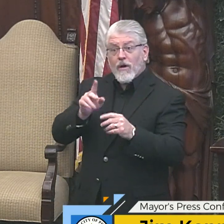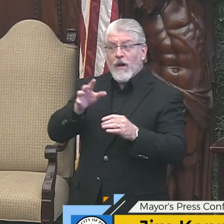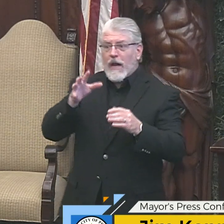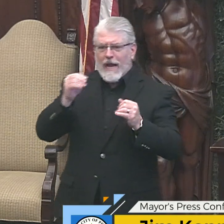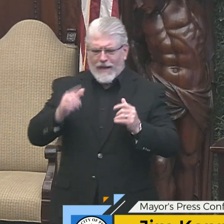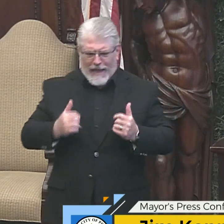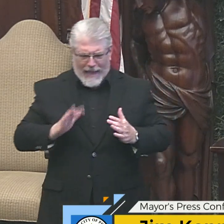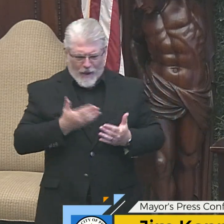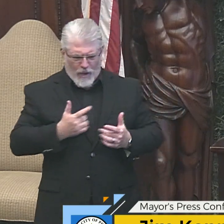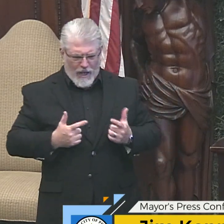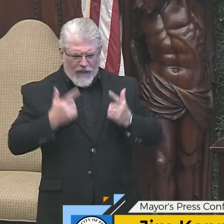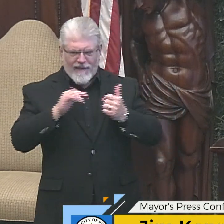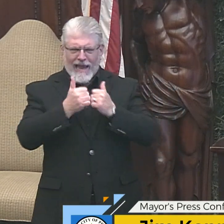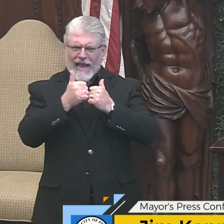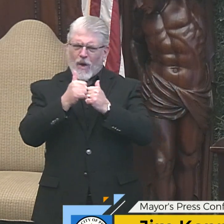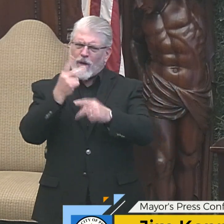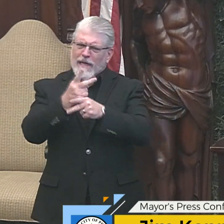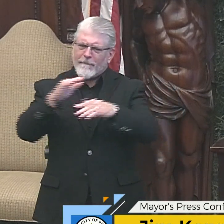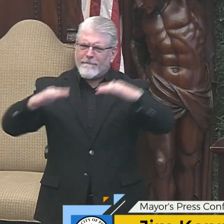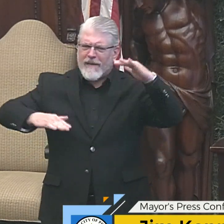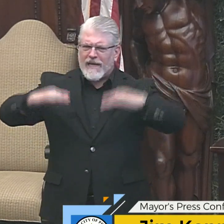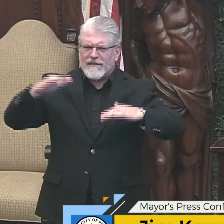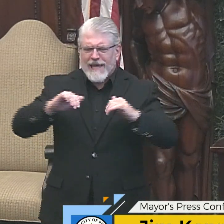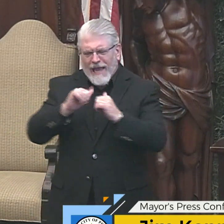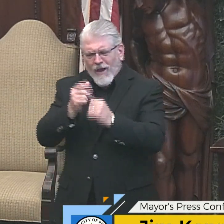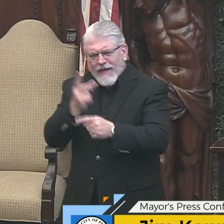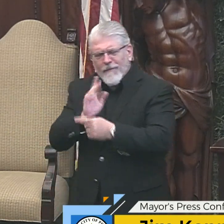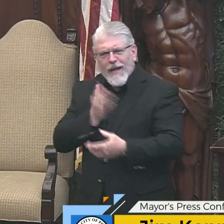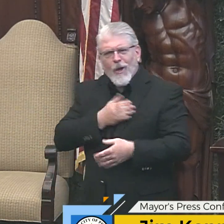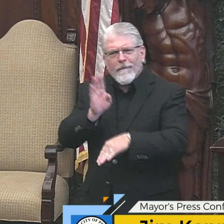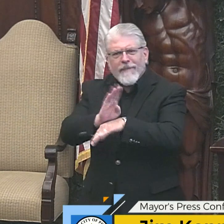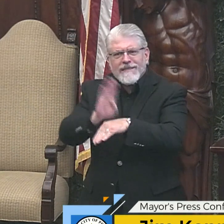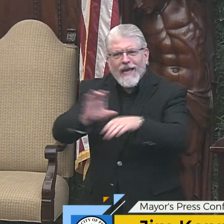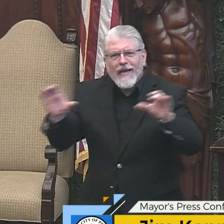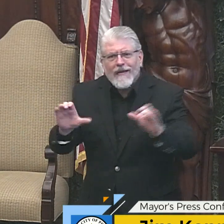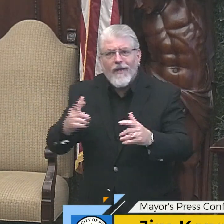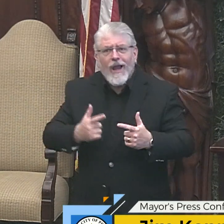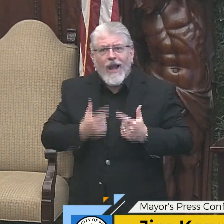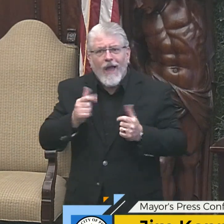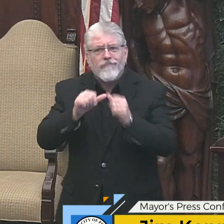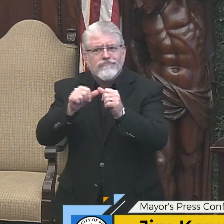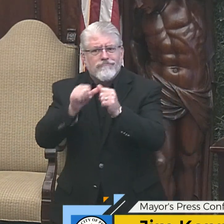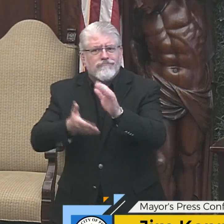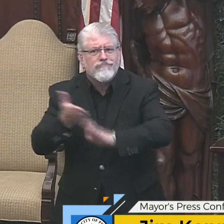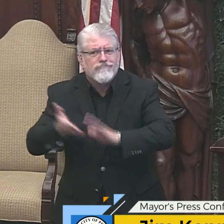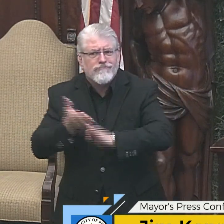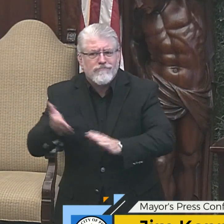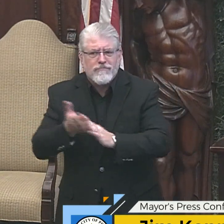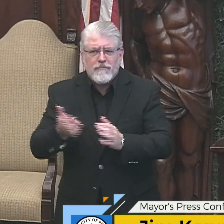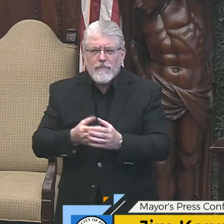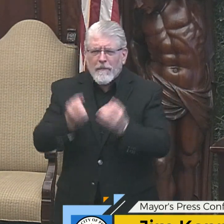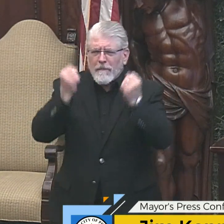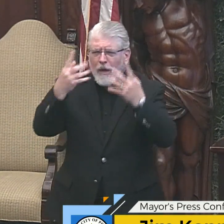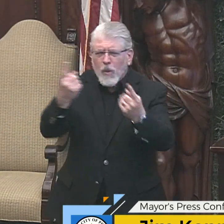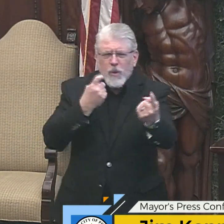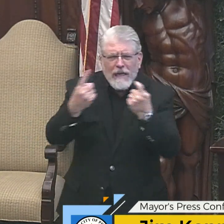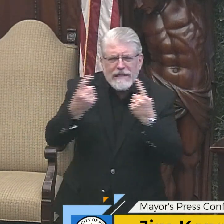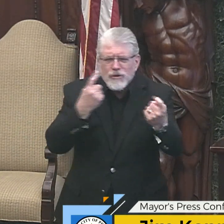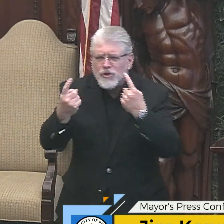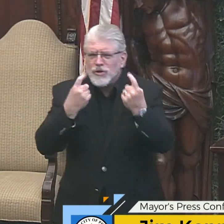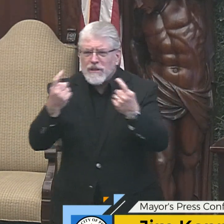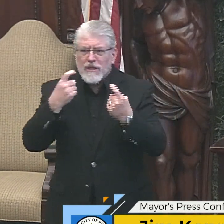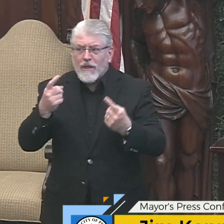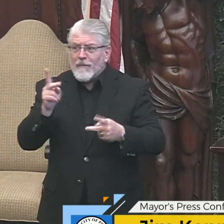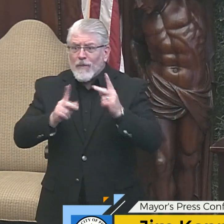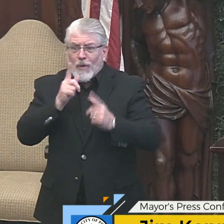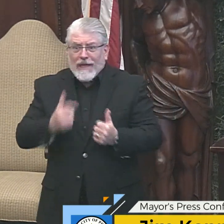business activity, as much as possible. We are working very hard to answer the enormous number of questions that businesses and residents, and